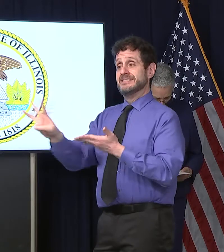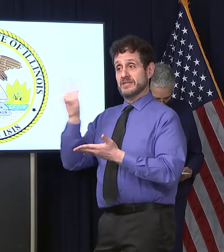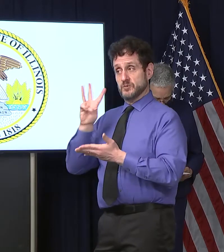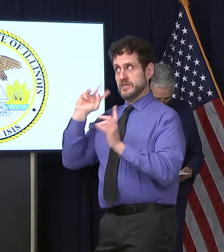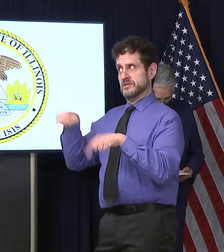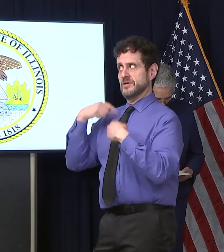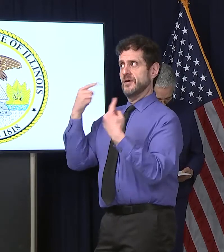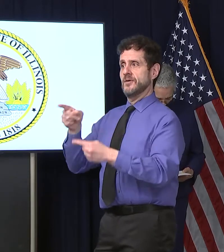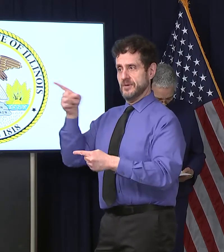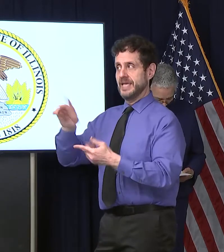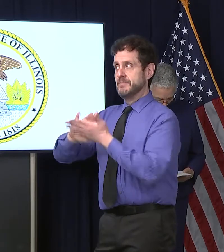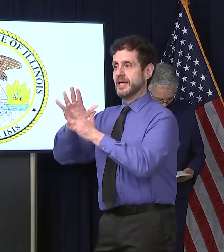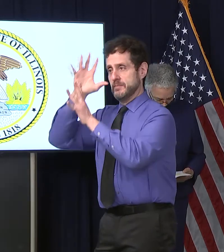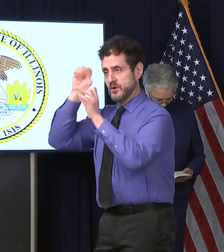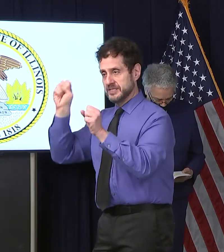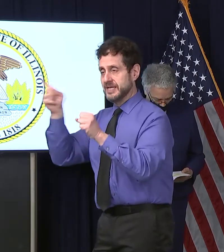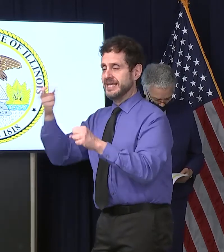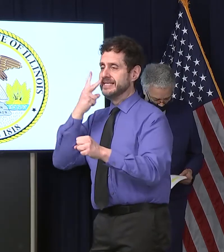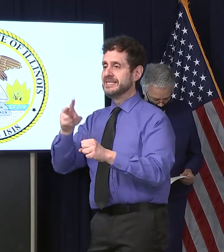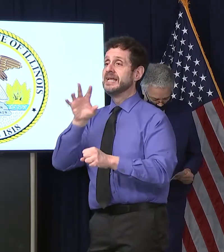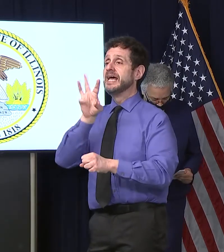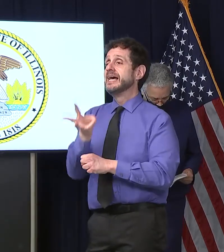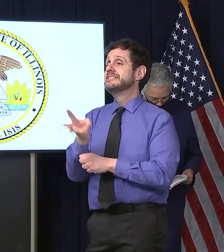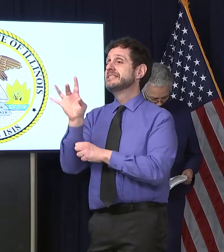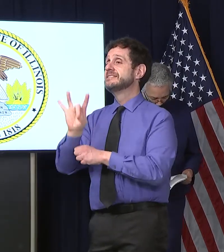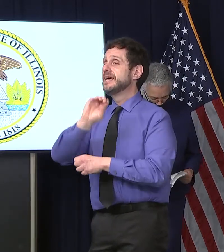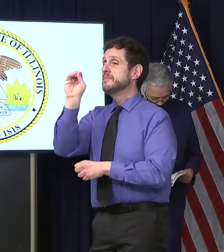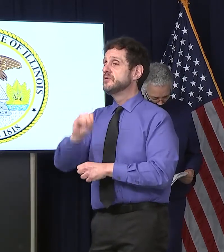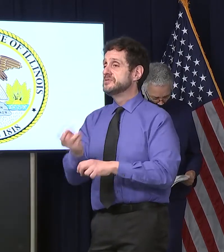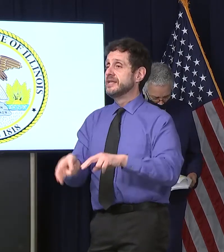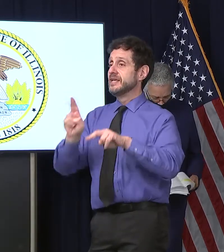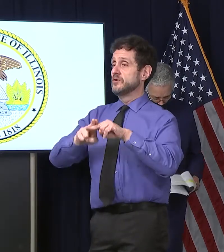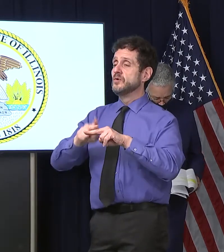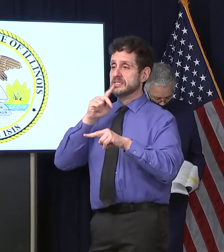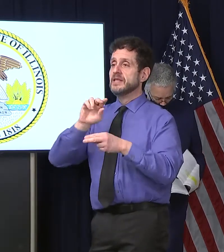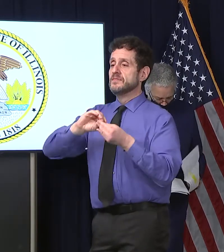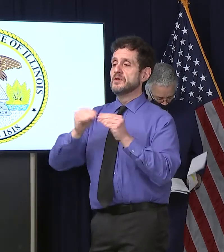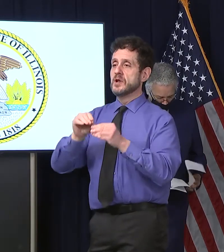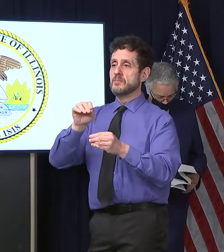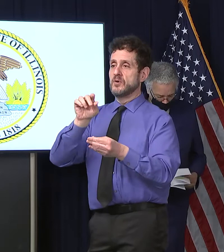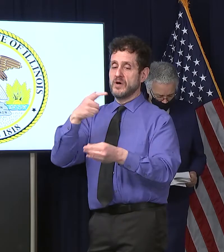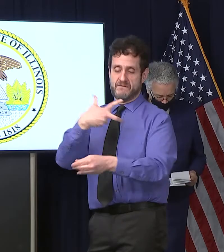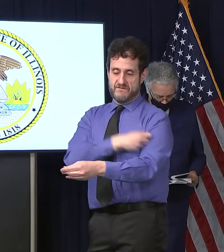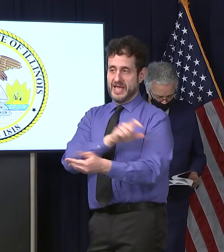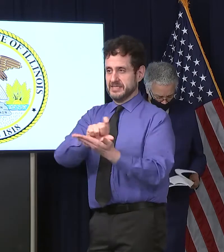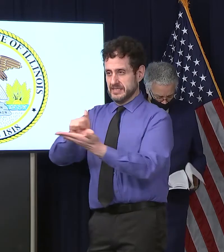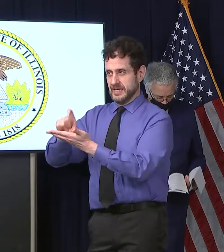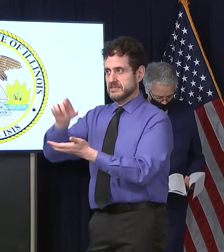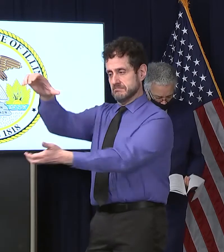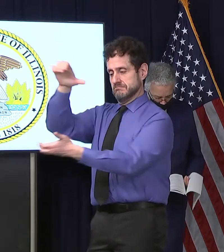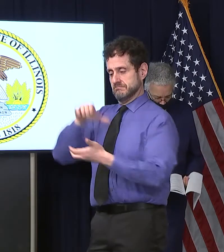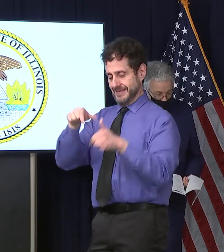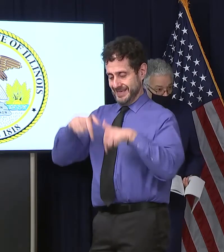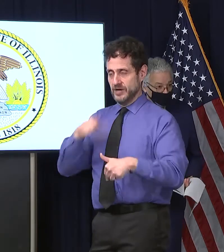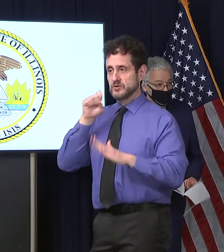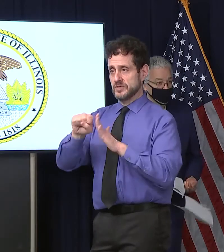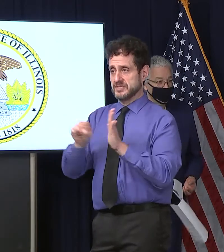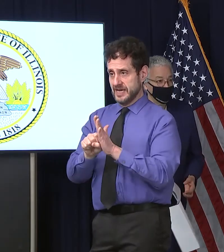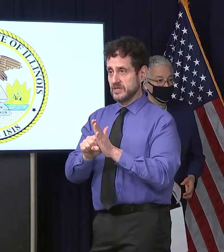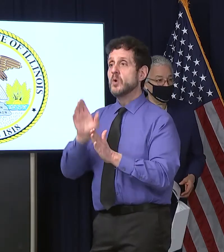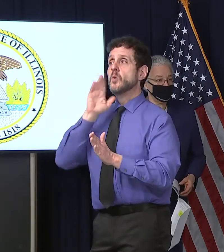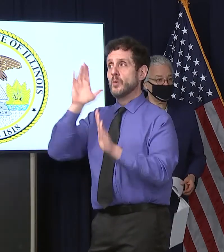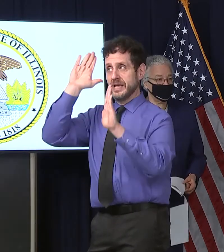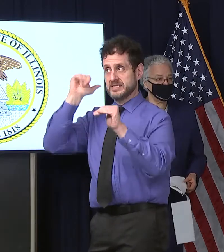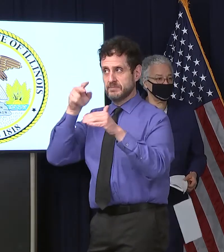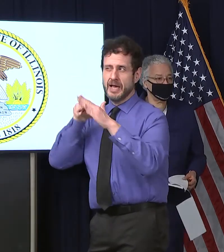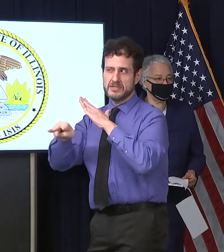overseen a 68% increase in vaccine allotments to our state. More is on the way. But we are hardly in the clear.